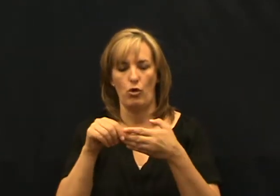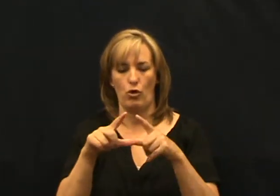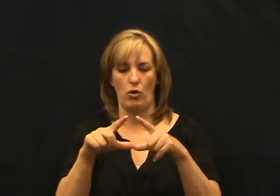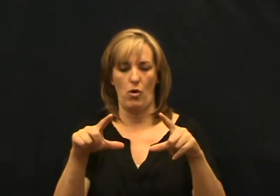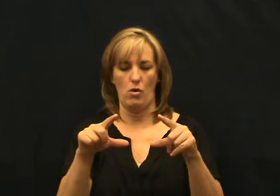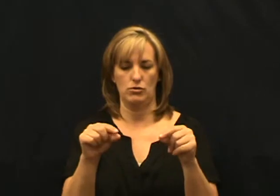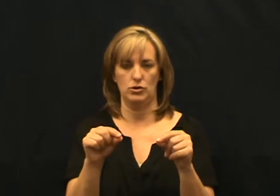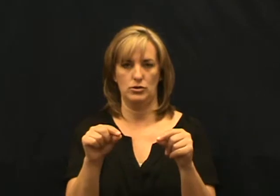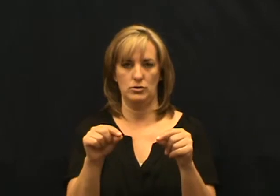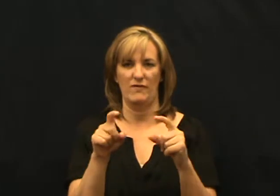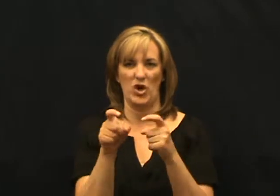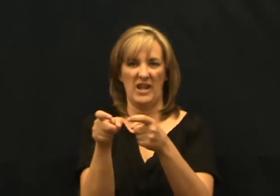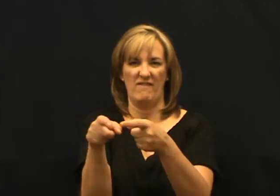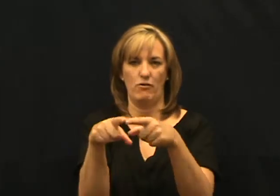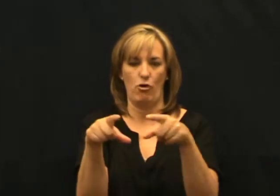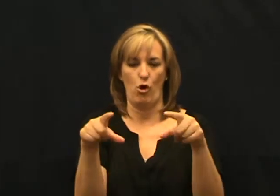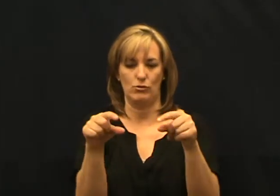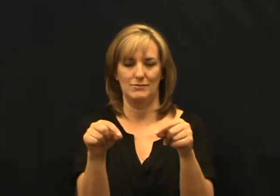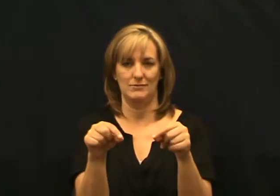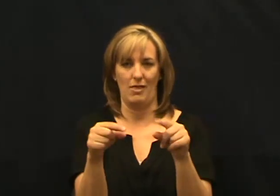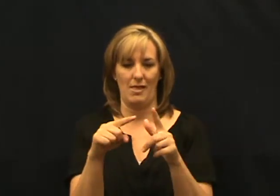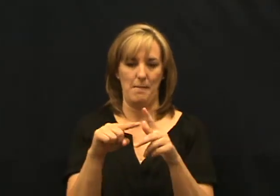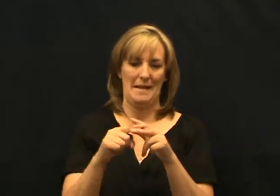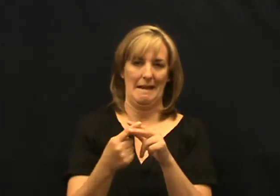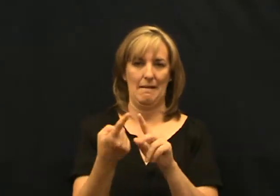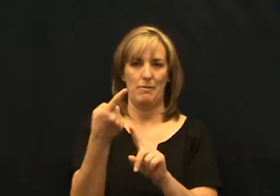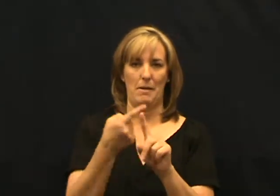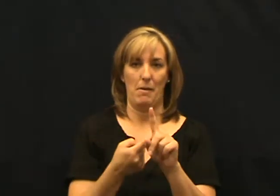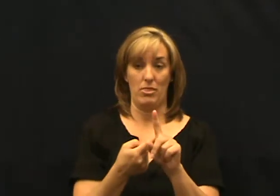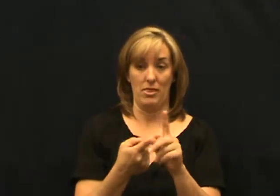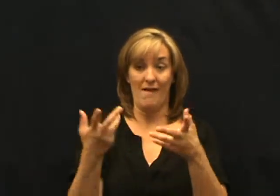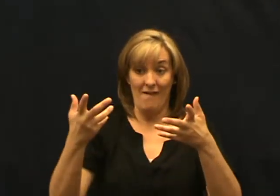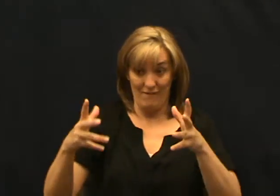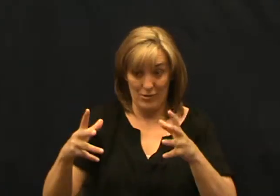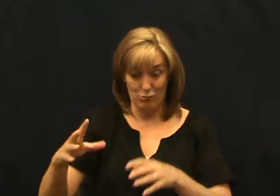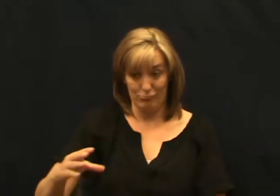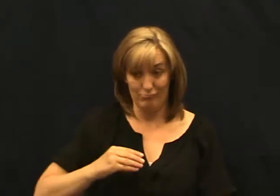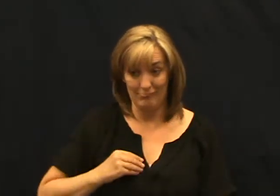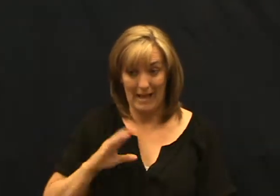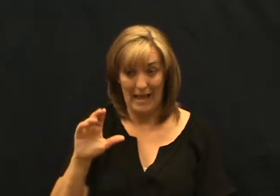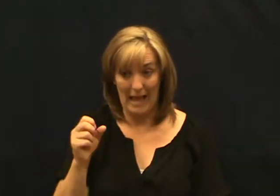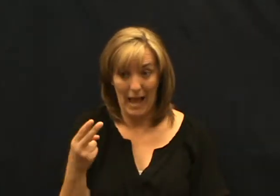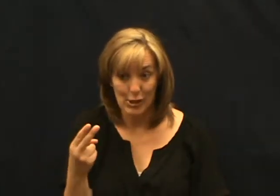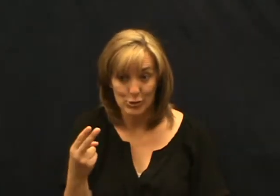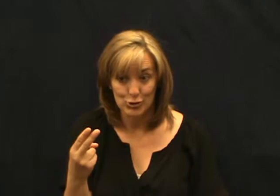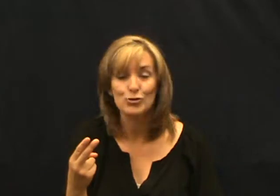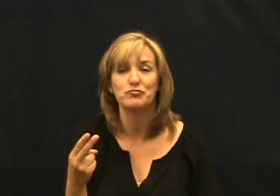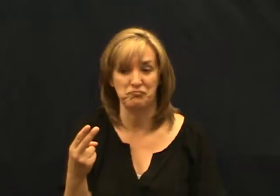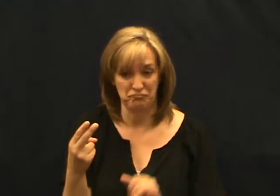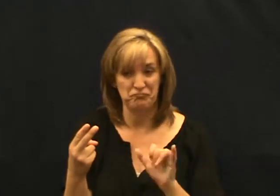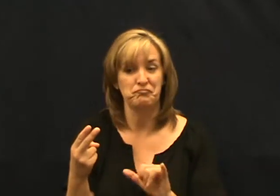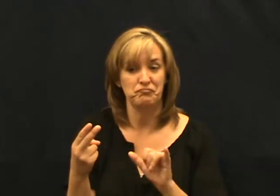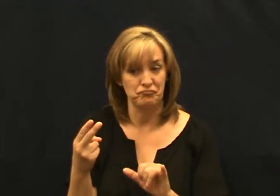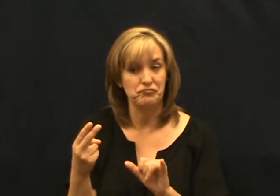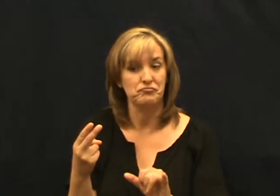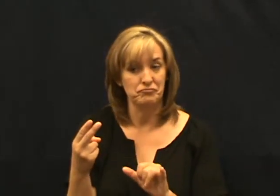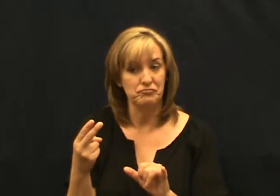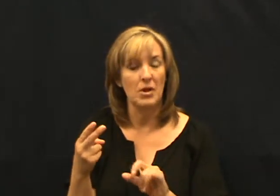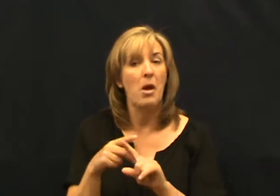is, do we have the cash? Yes. Have we earned the revenue yet? Have we delivered our good or our